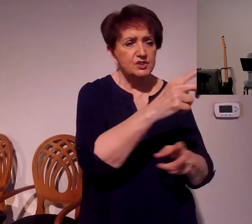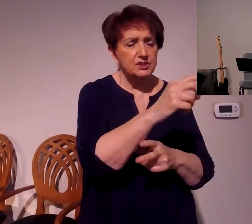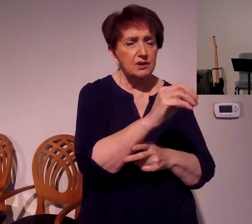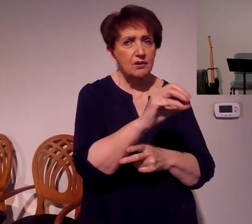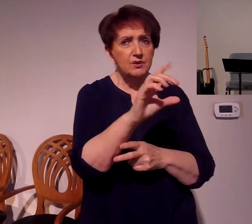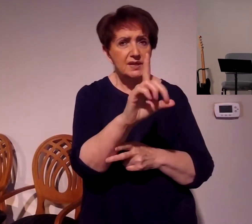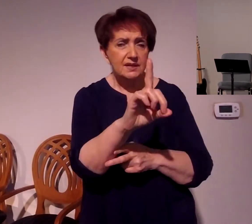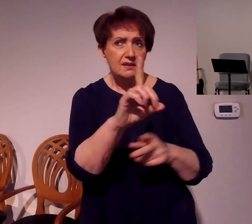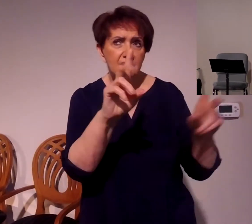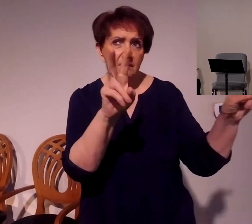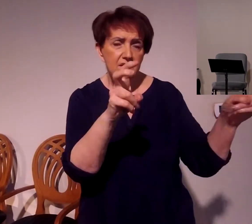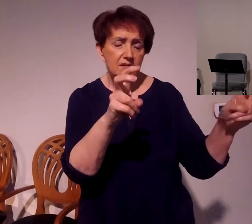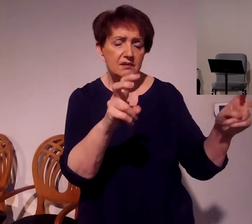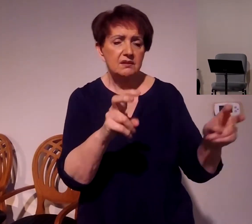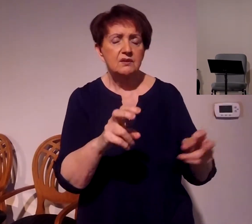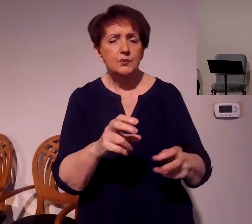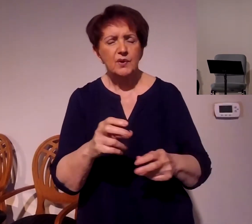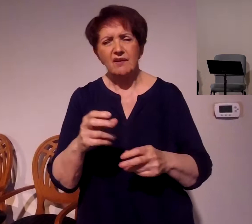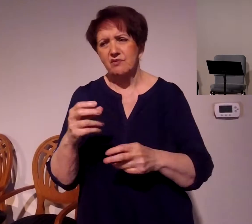that.